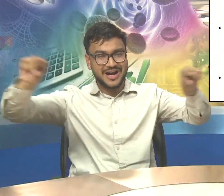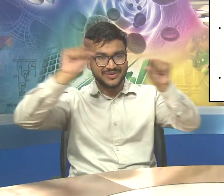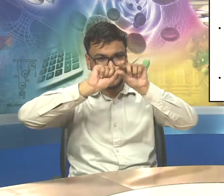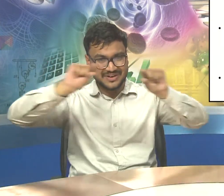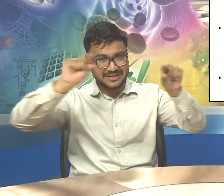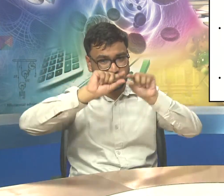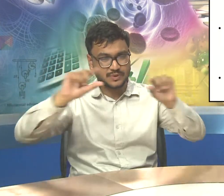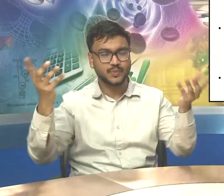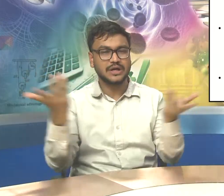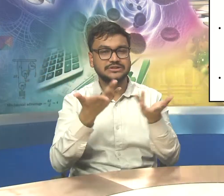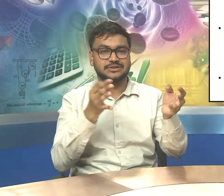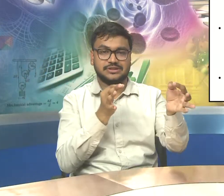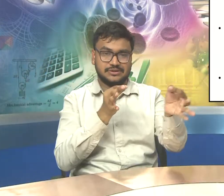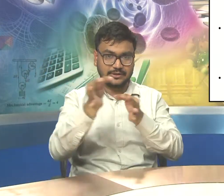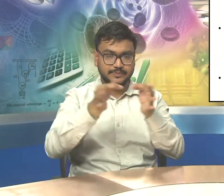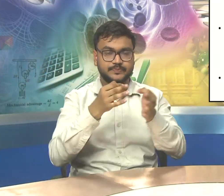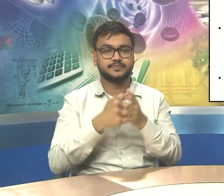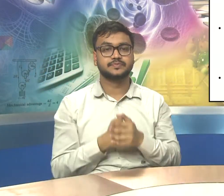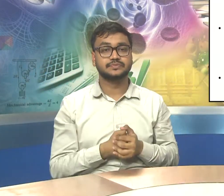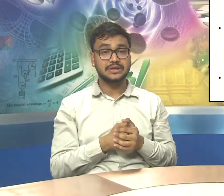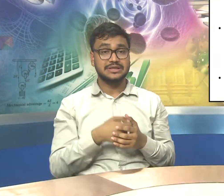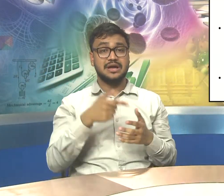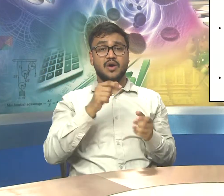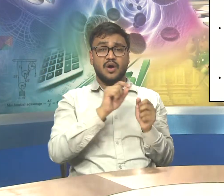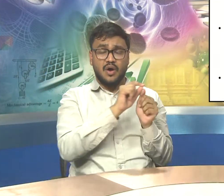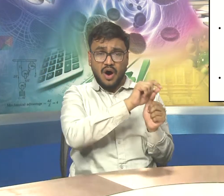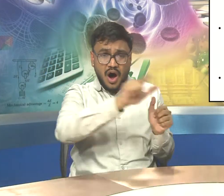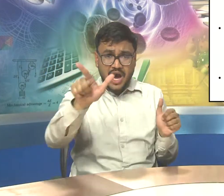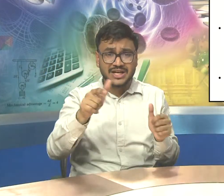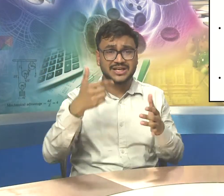The structure of words and sentences.